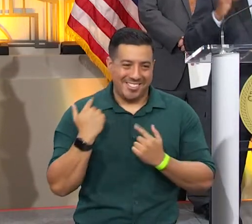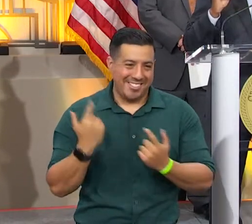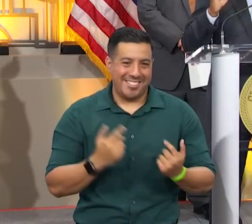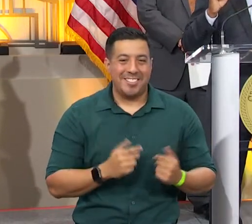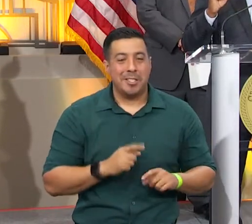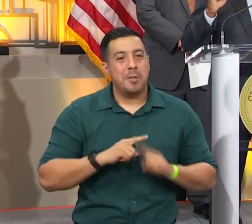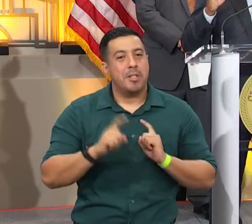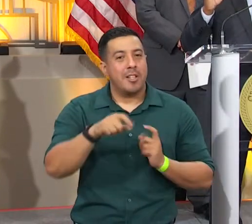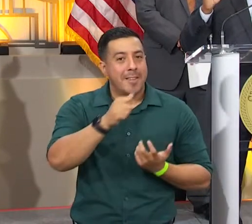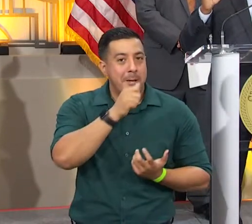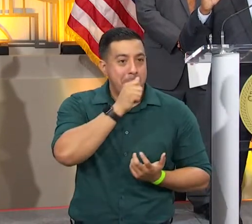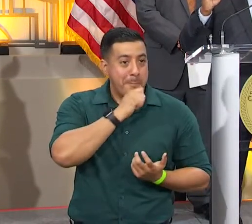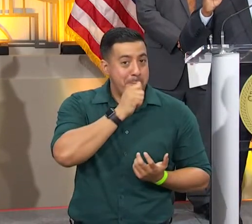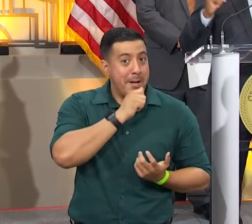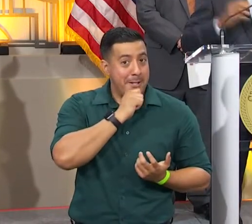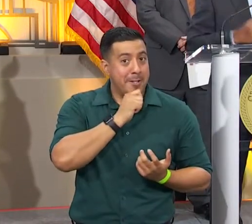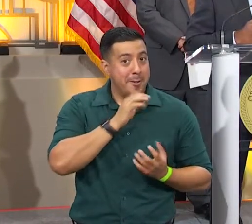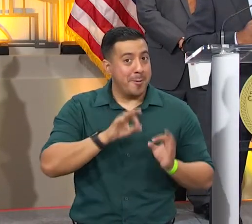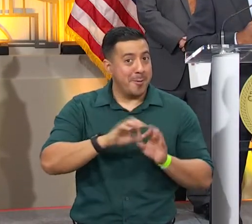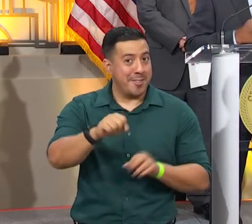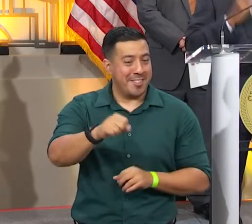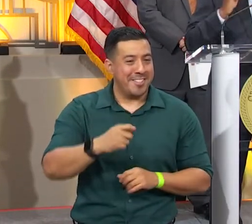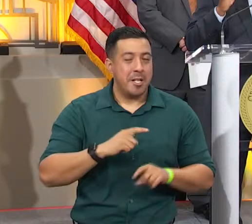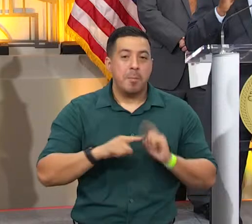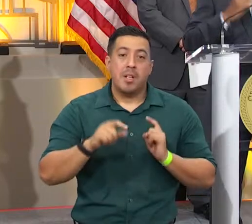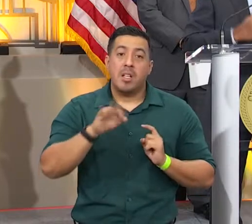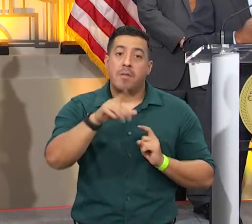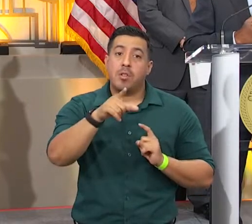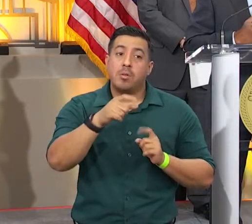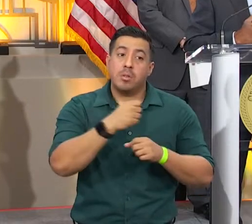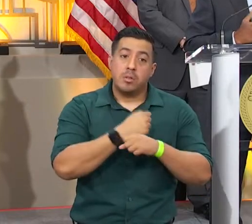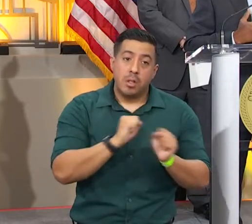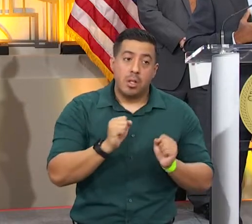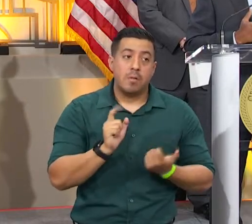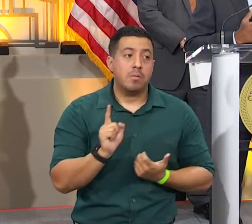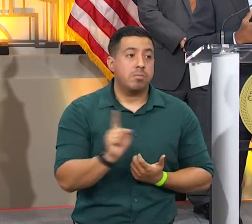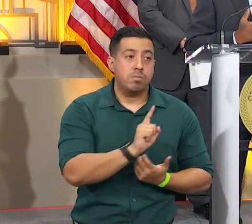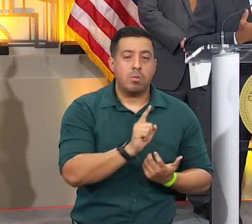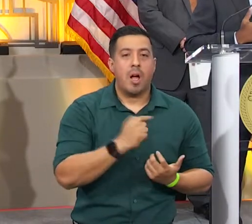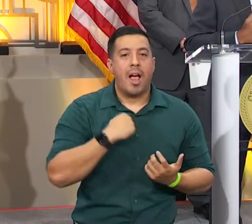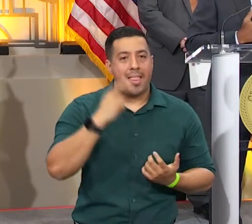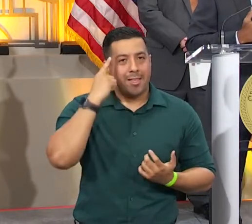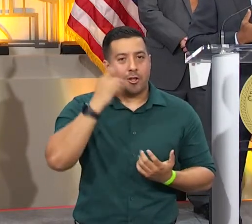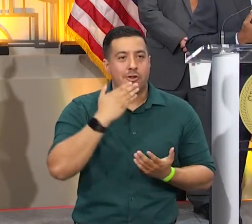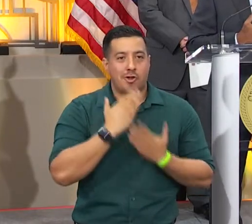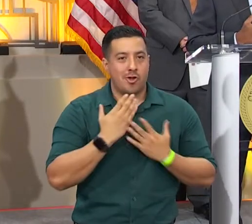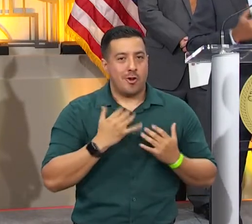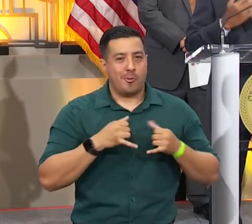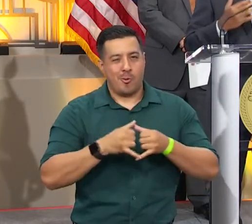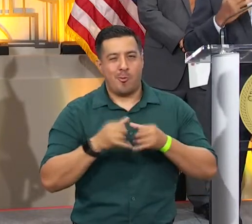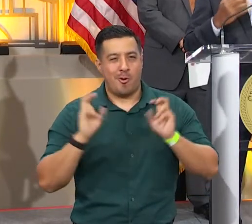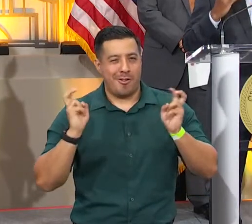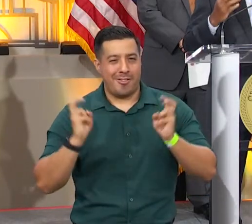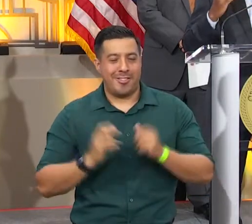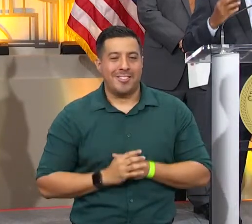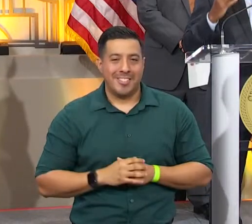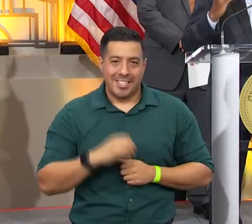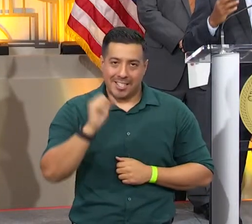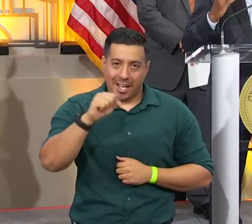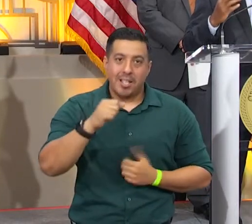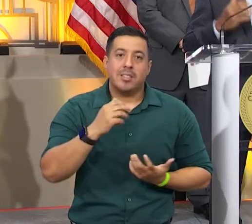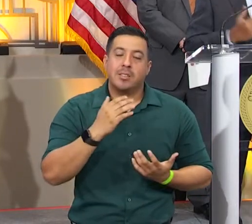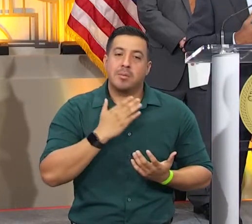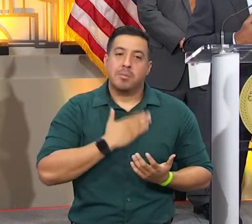So patience is a virtue, okay? And if you do it safely, I think you'll be rewarded, okay? So just